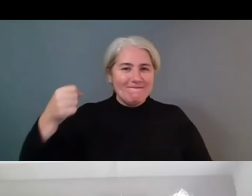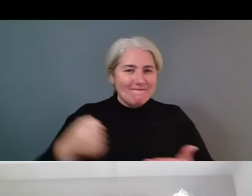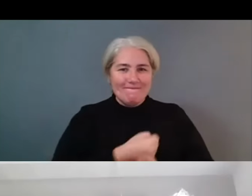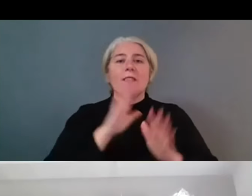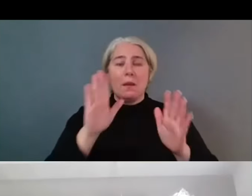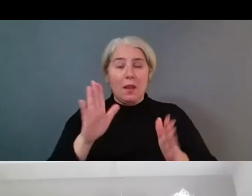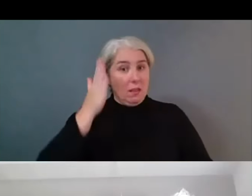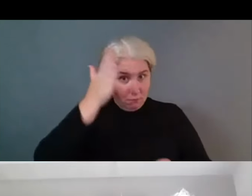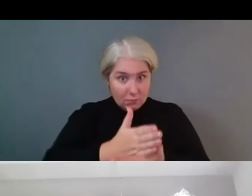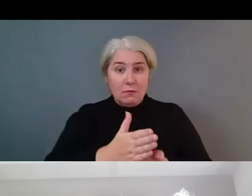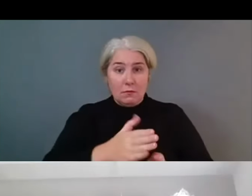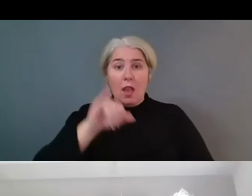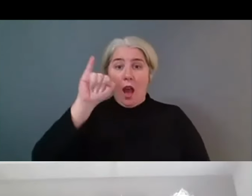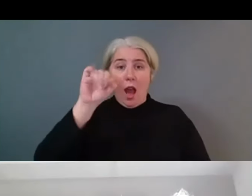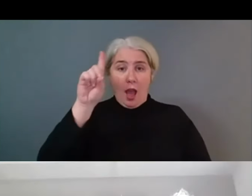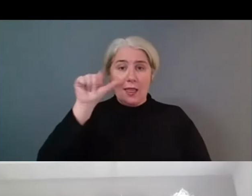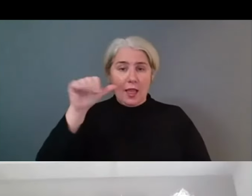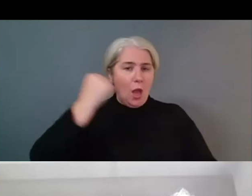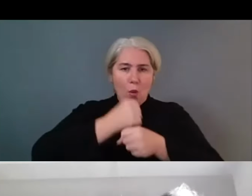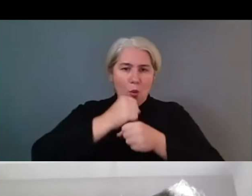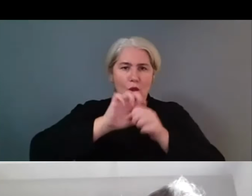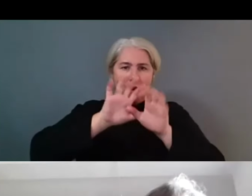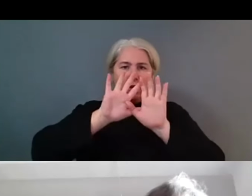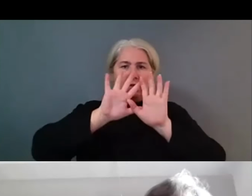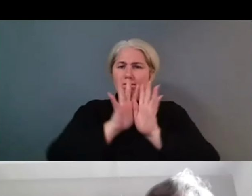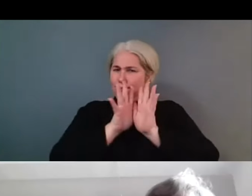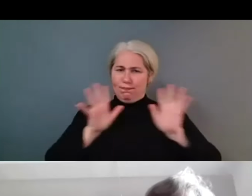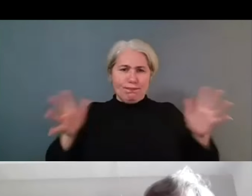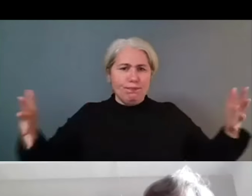work globally and works very much on